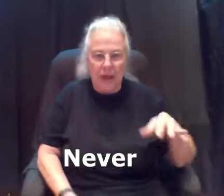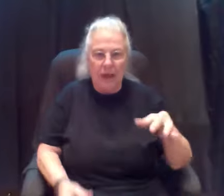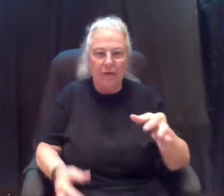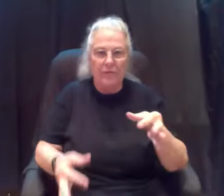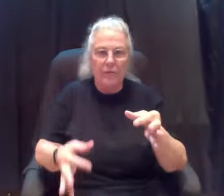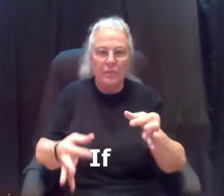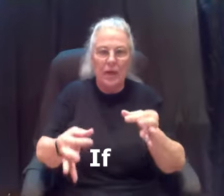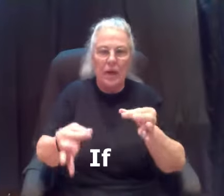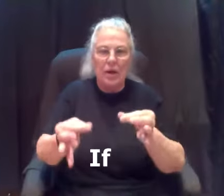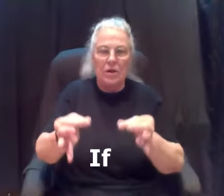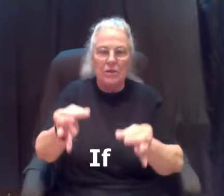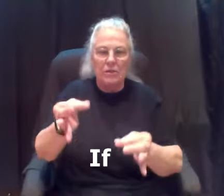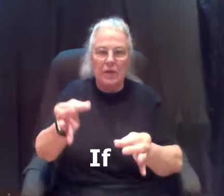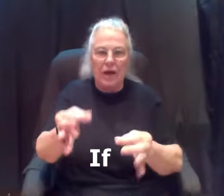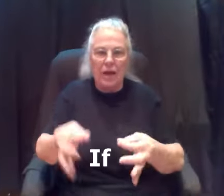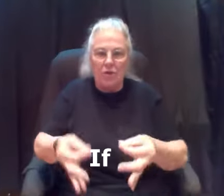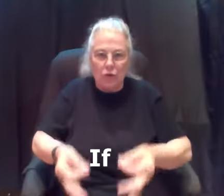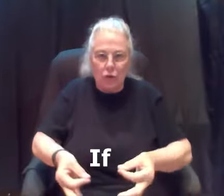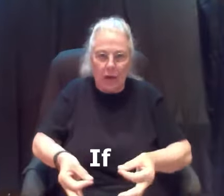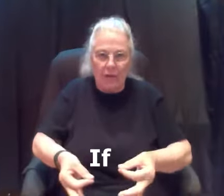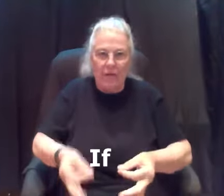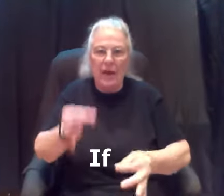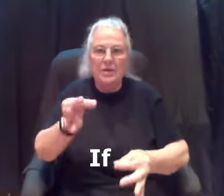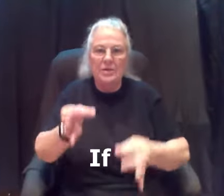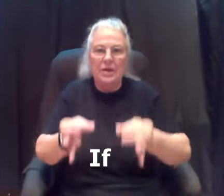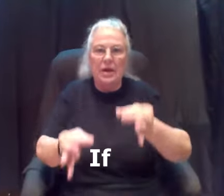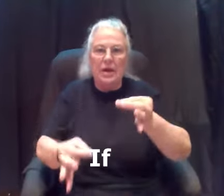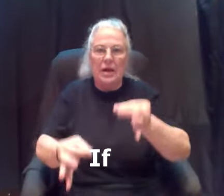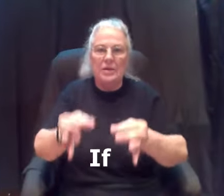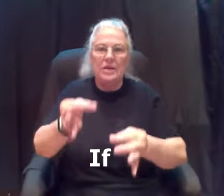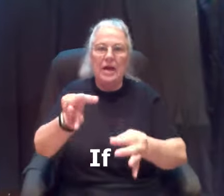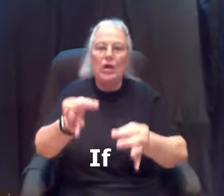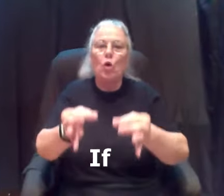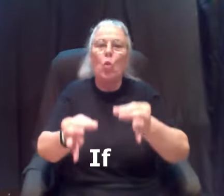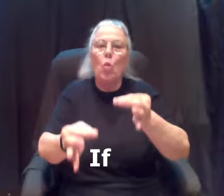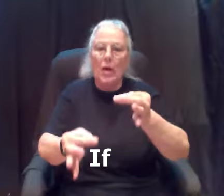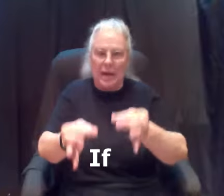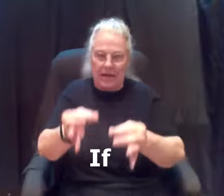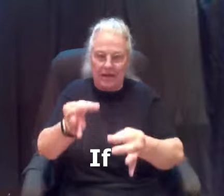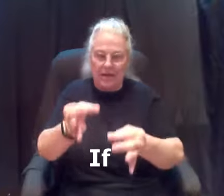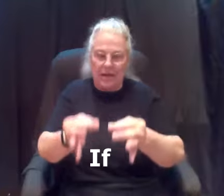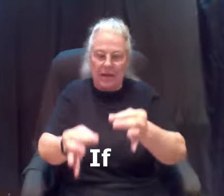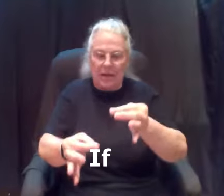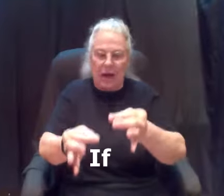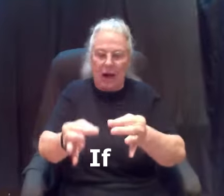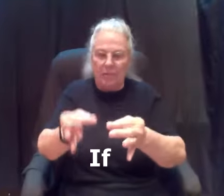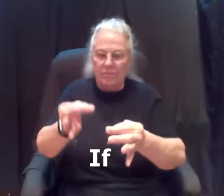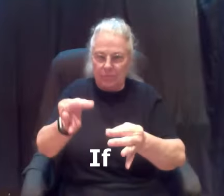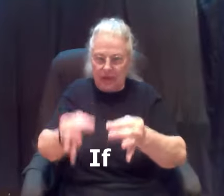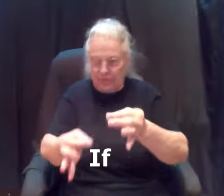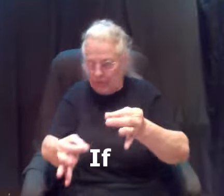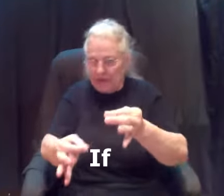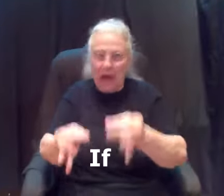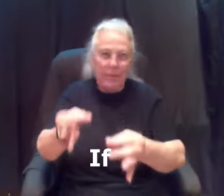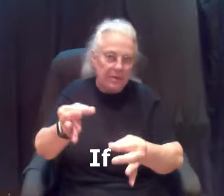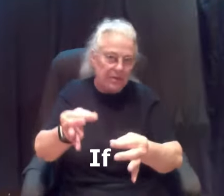If, again, two F hands, it's like you're weighing it. If this happens, then this